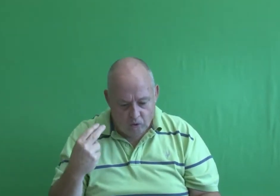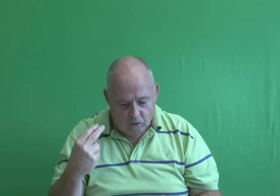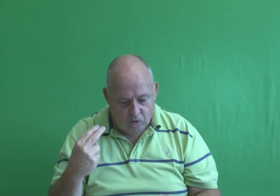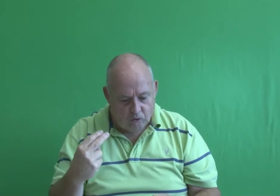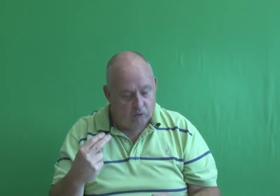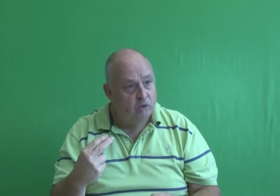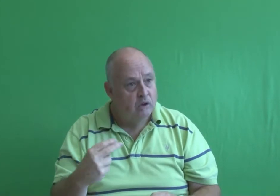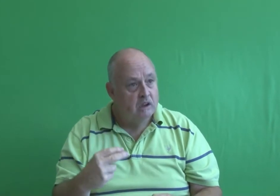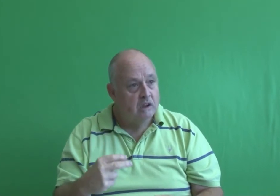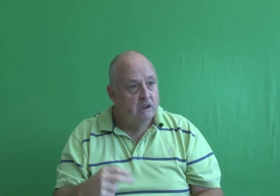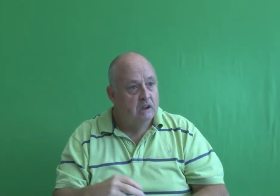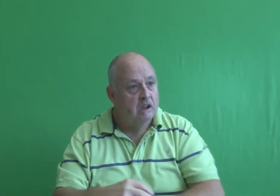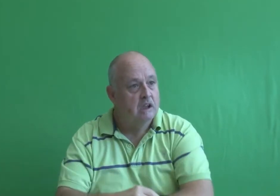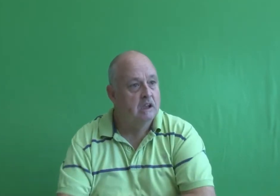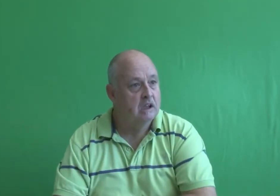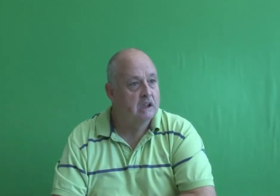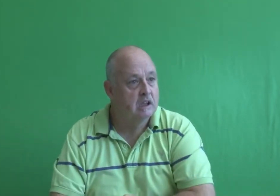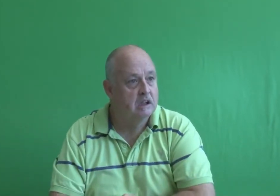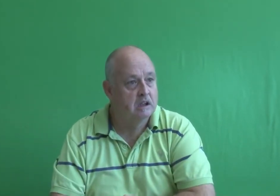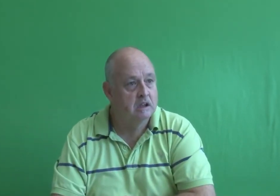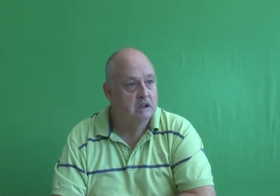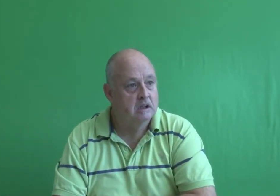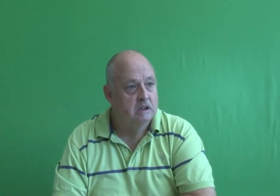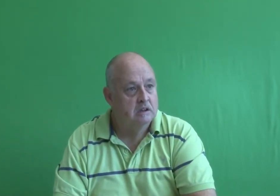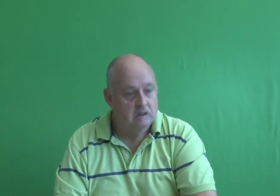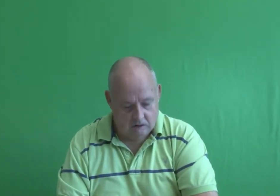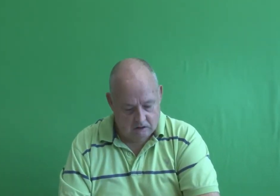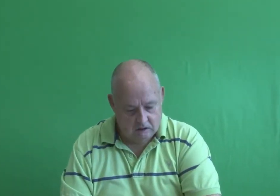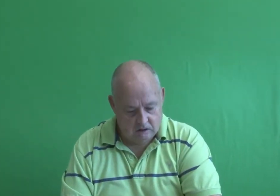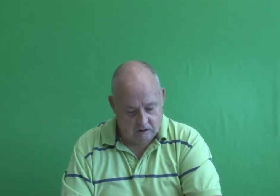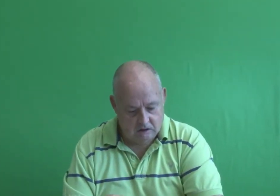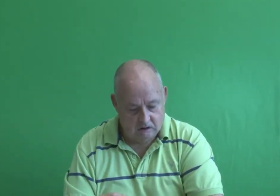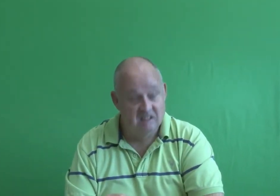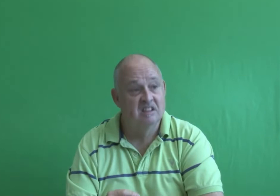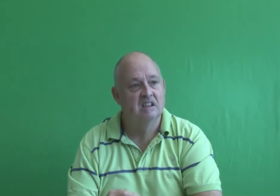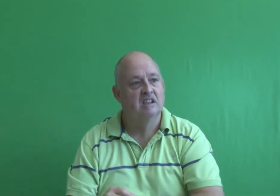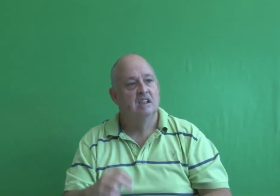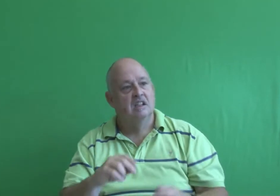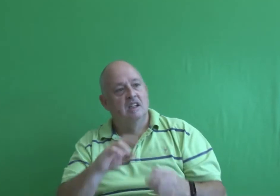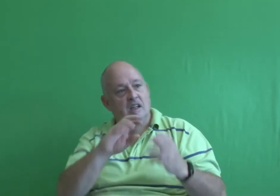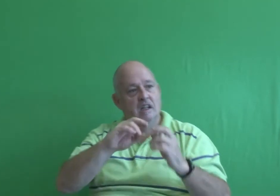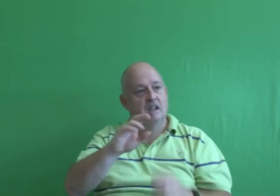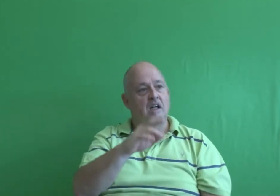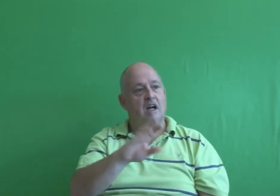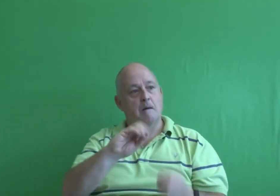Okay, so his mum discovered he was, when he came home from hospital, about the age of 2, that he was deaf.